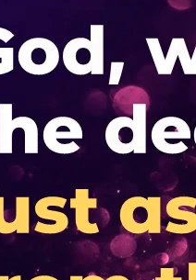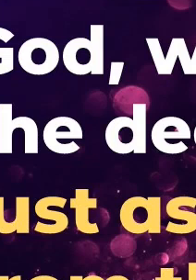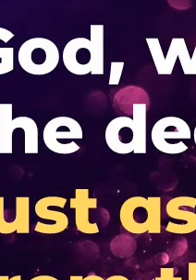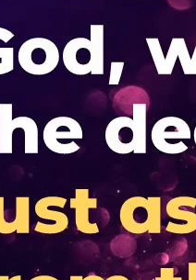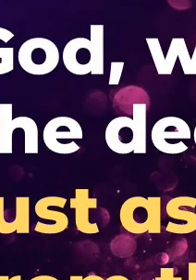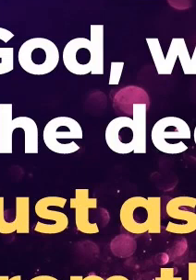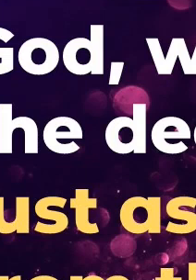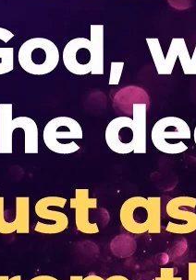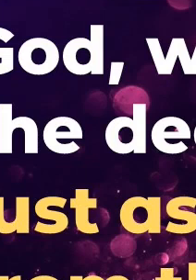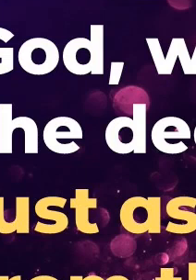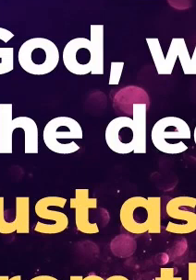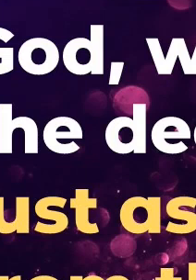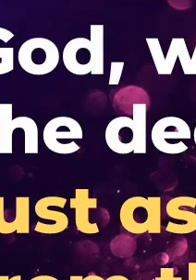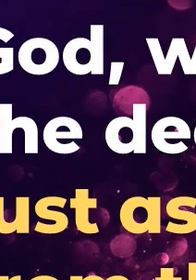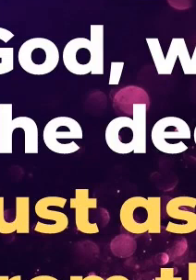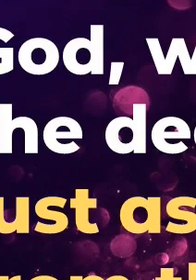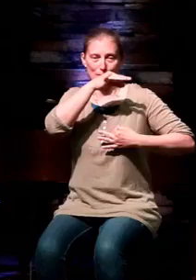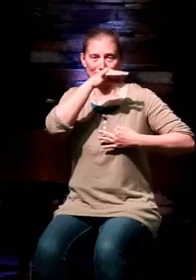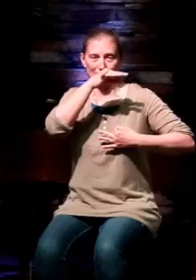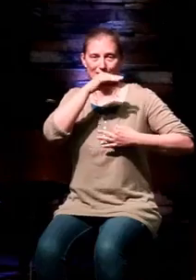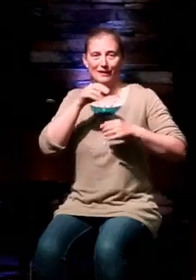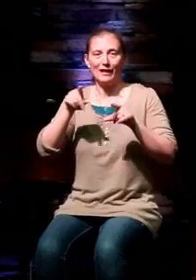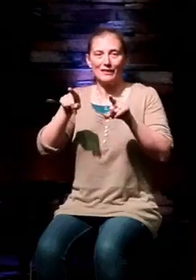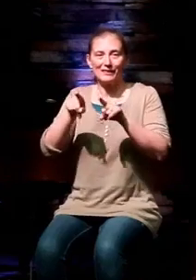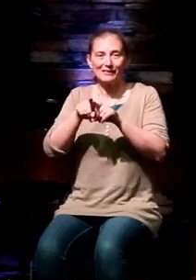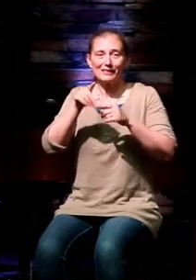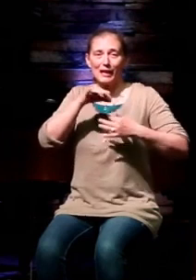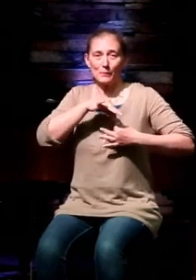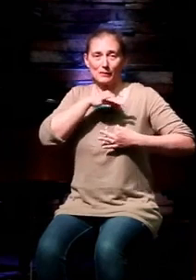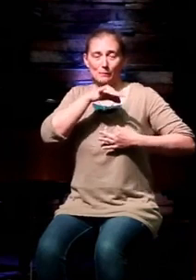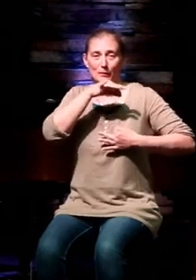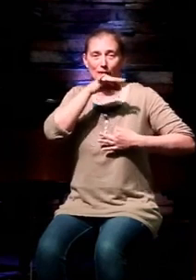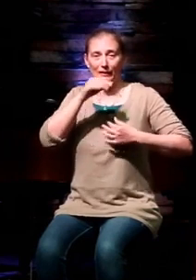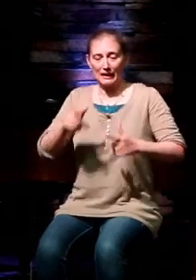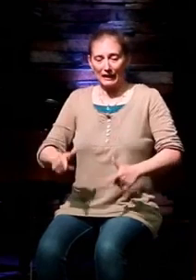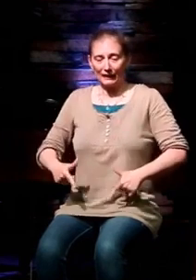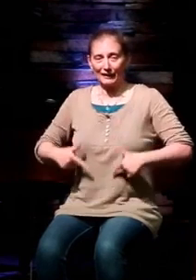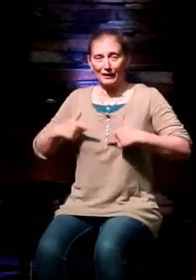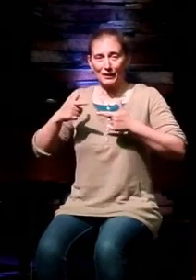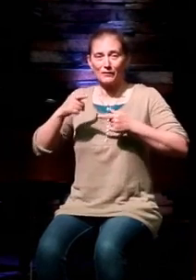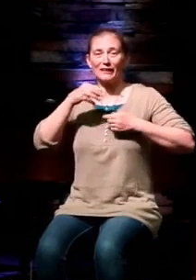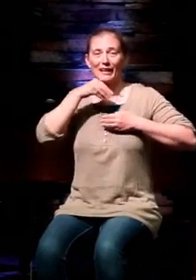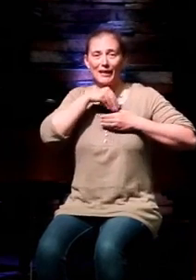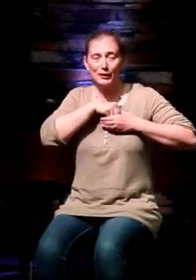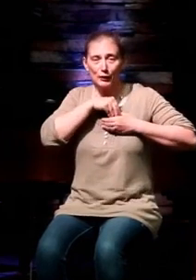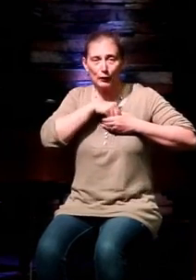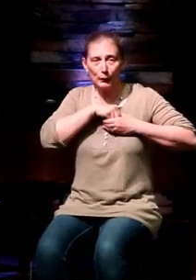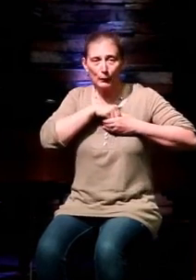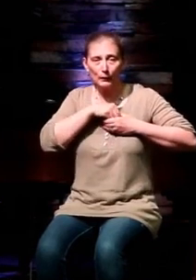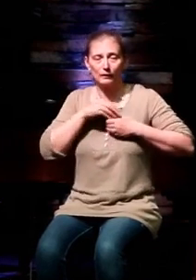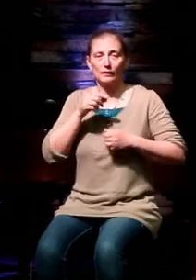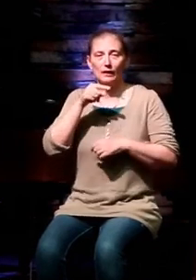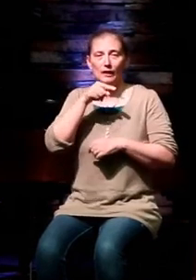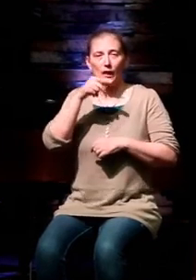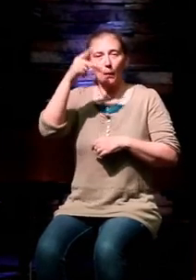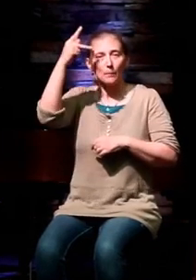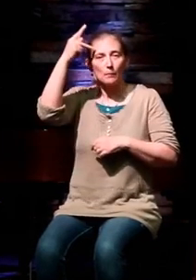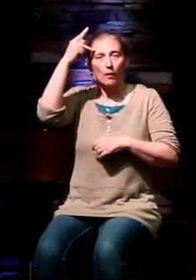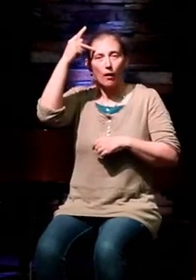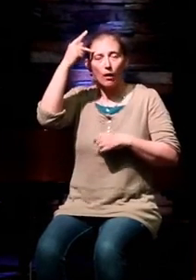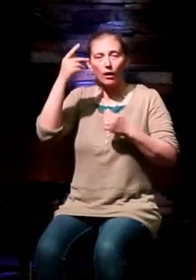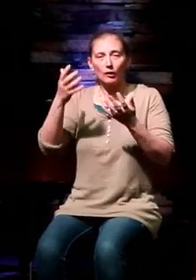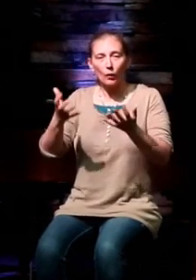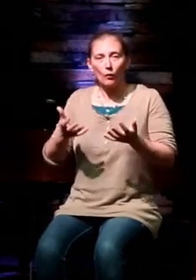again, this same Spirit living within you. He's really trying to drive that point home. He really wants us to know that the Spirit of the living